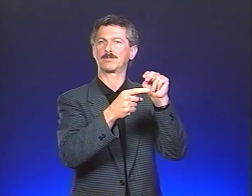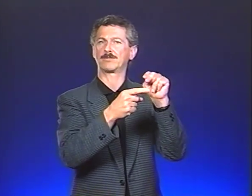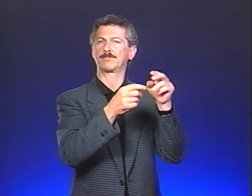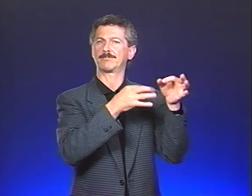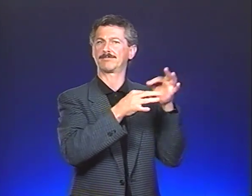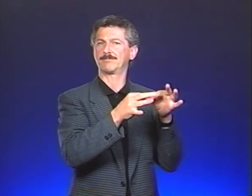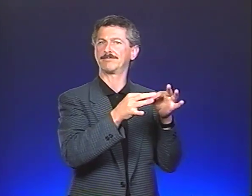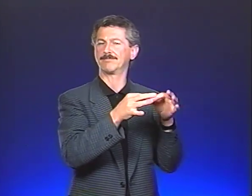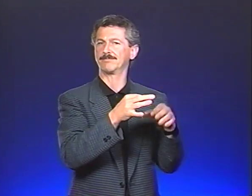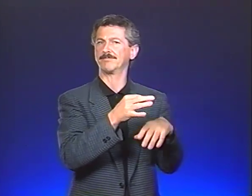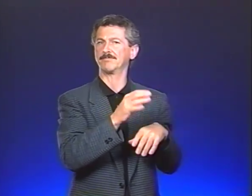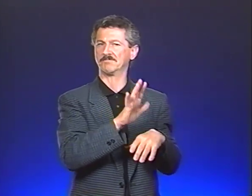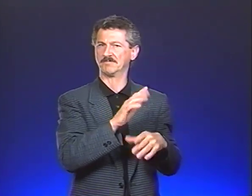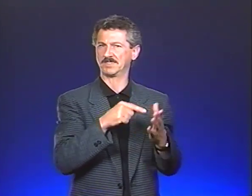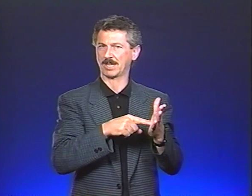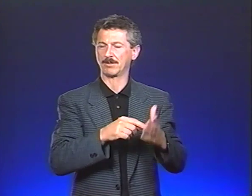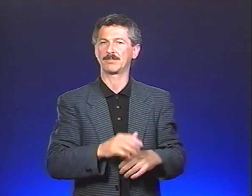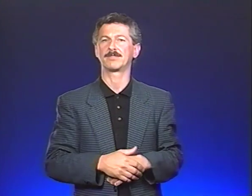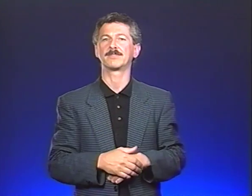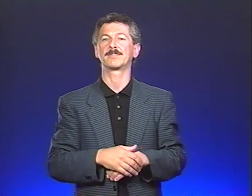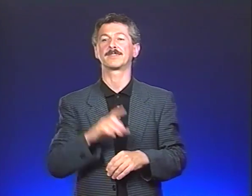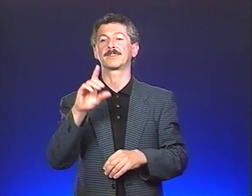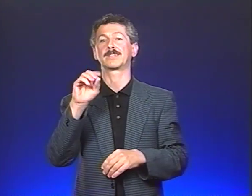brother. This is an example of a pronoun.